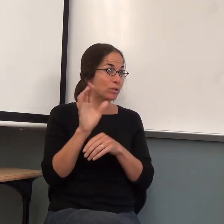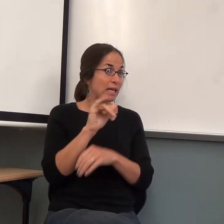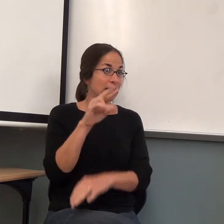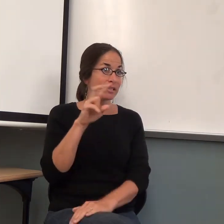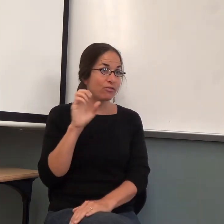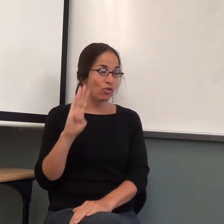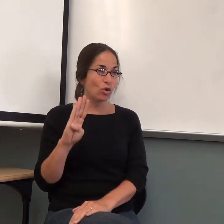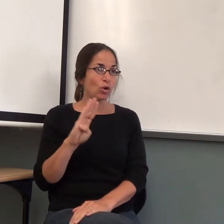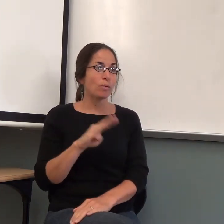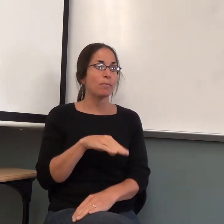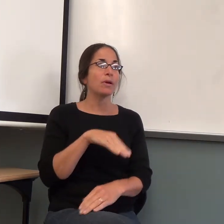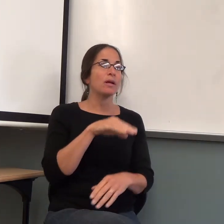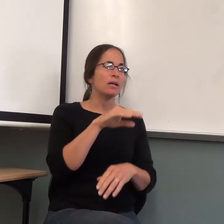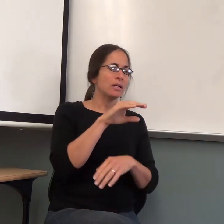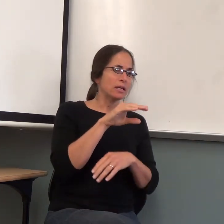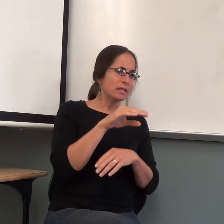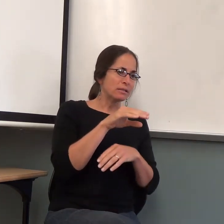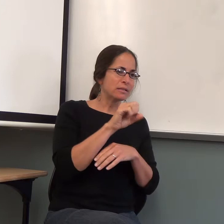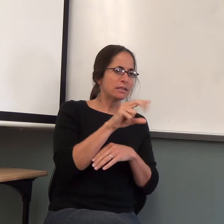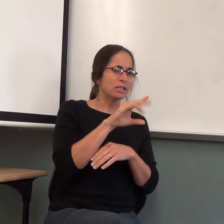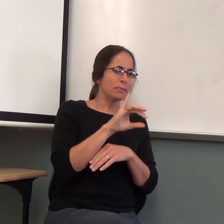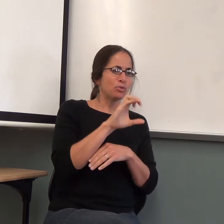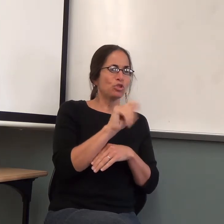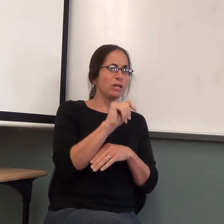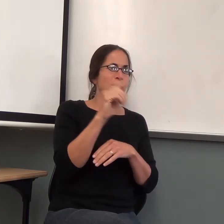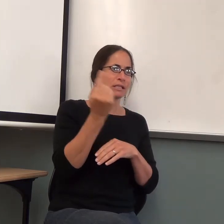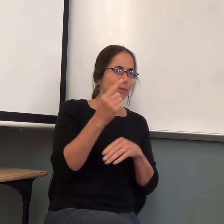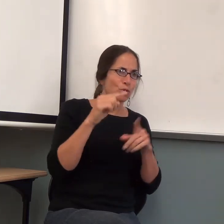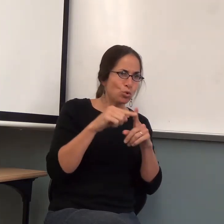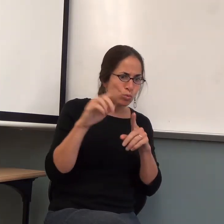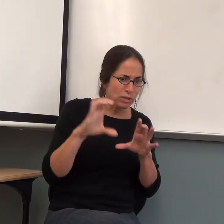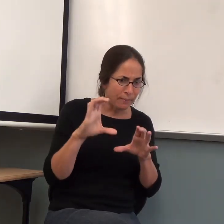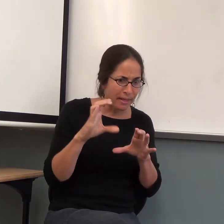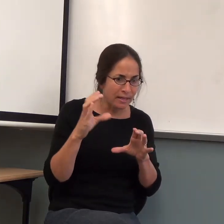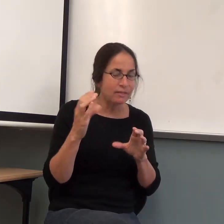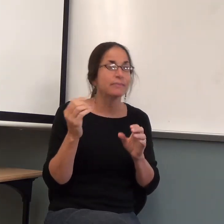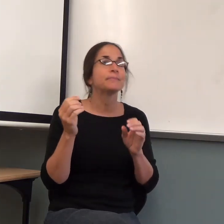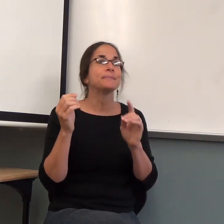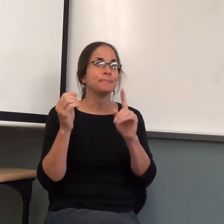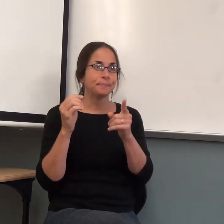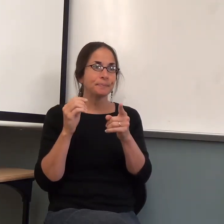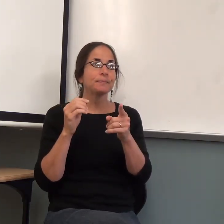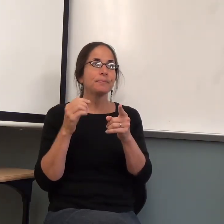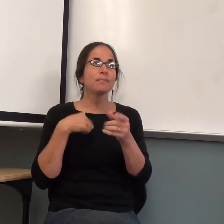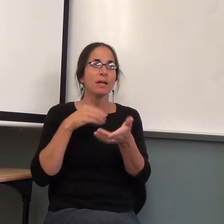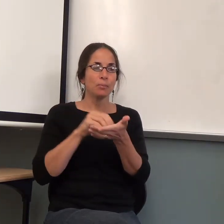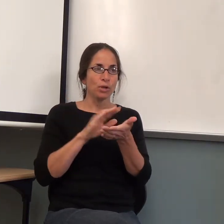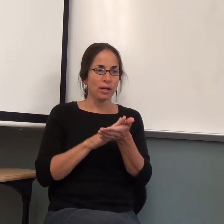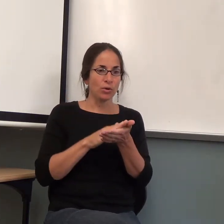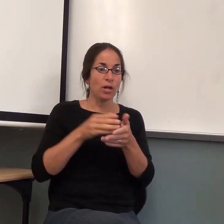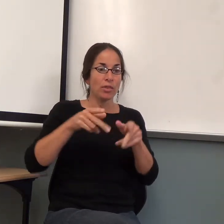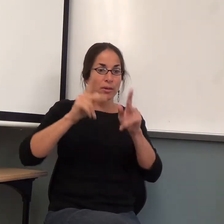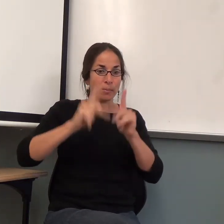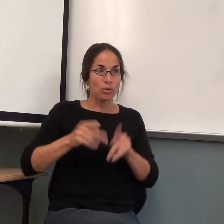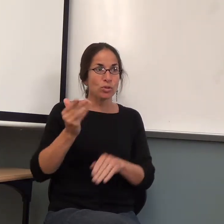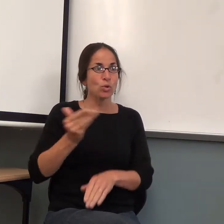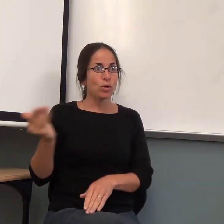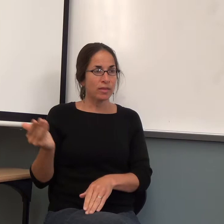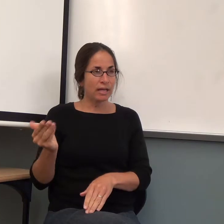subject someone to something. Go ahead. Definition is the person or thing that is being discussed or described. A person or